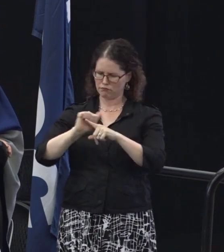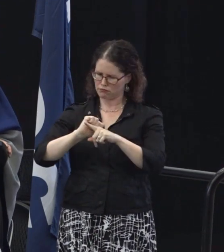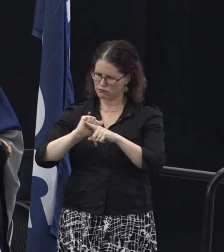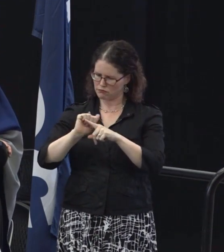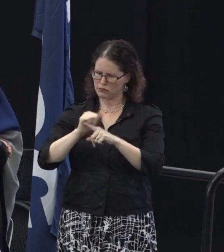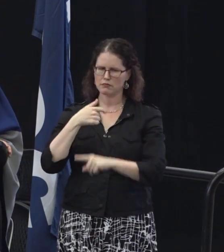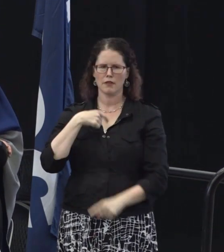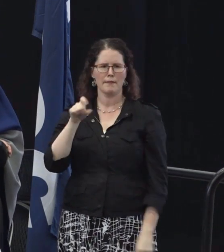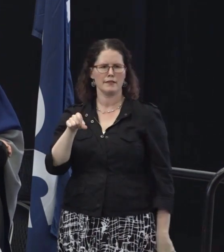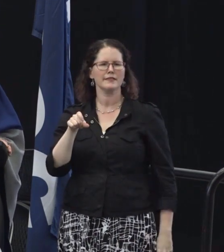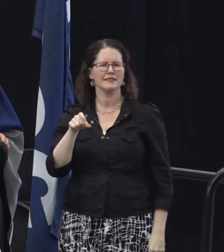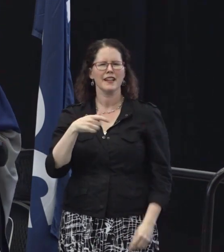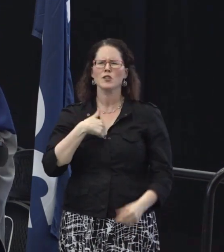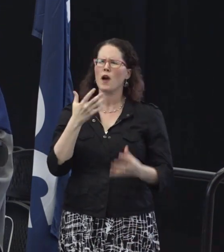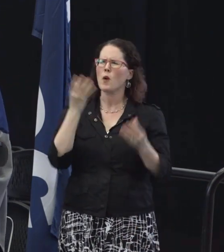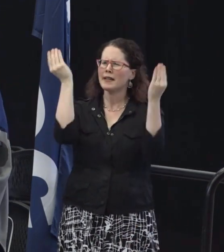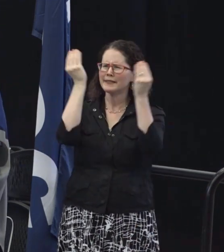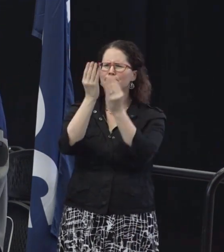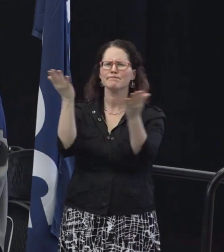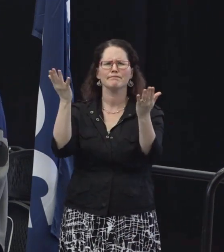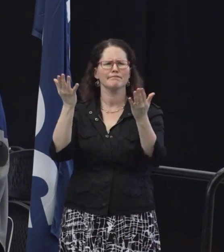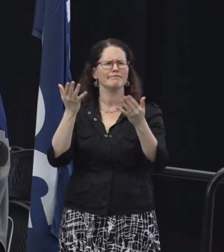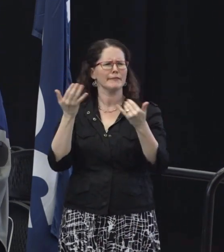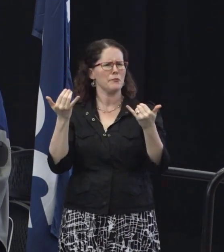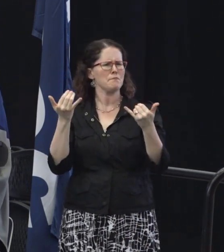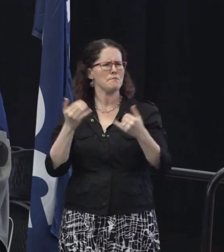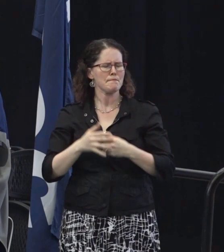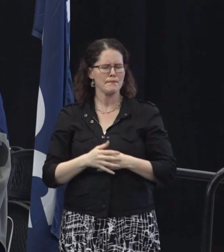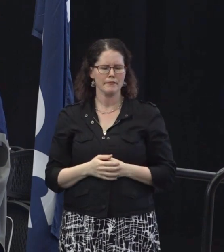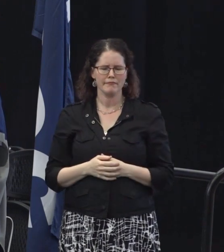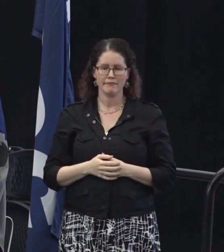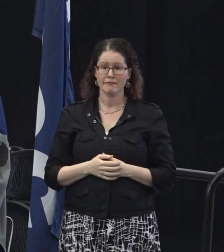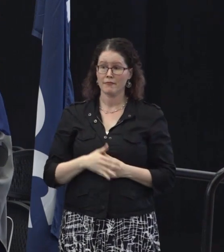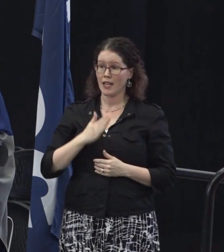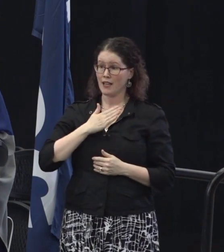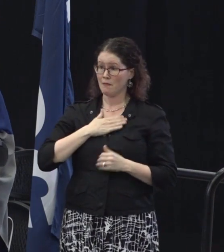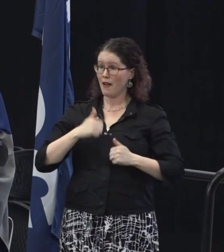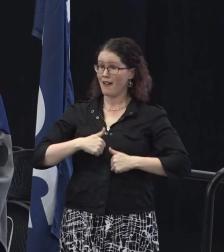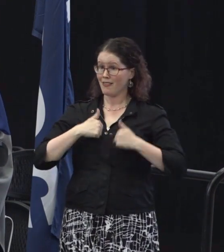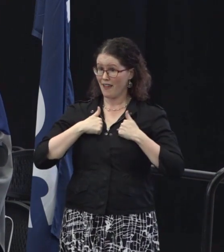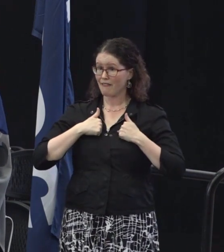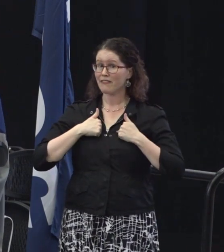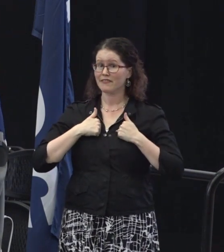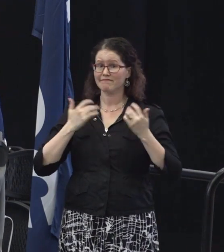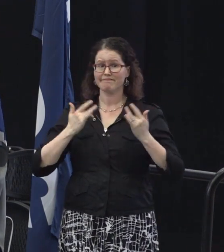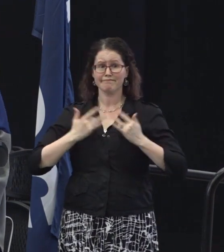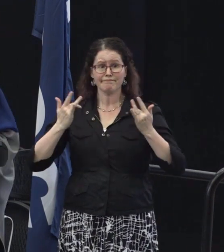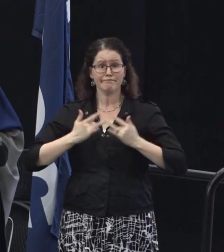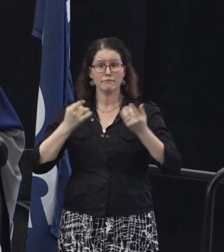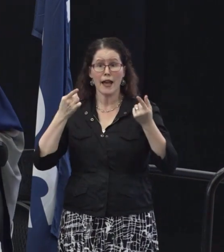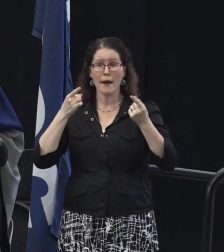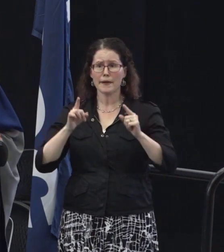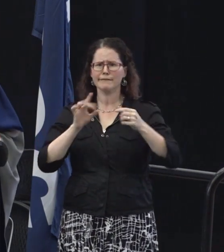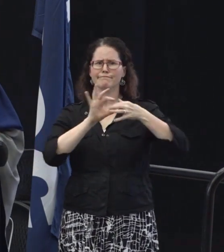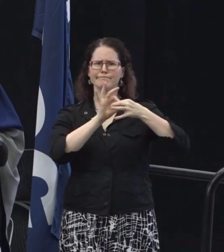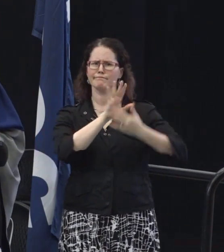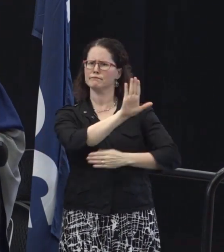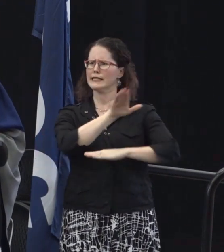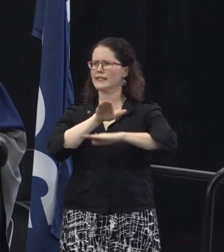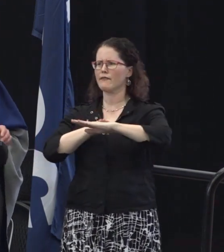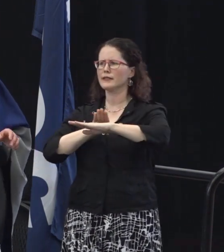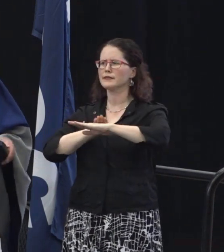our graduates. So I want to share with you a couple of events in my personal life that speaks to Colonel Hadfield's